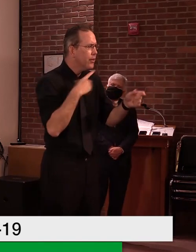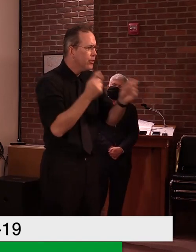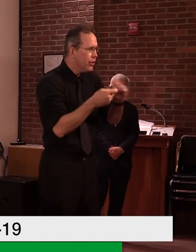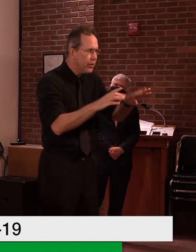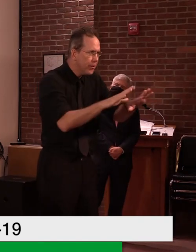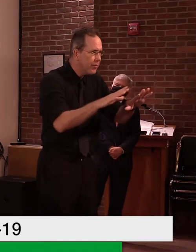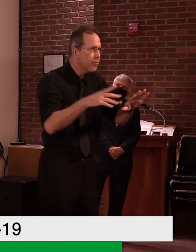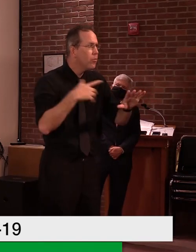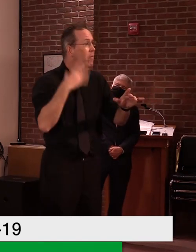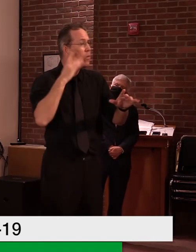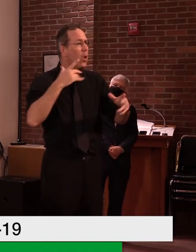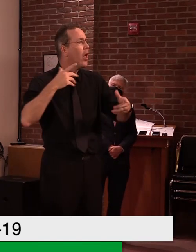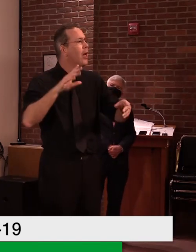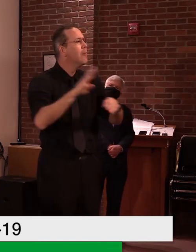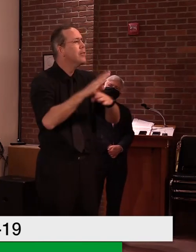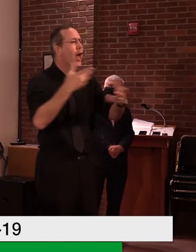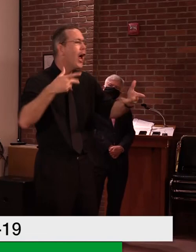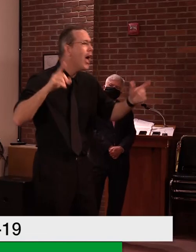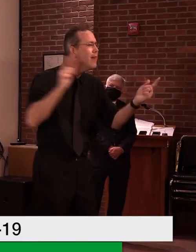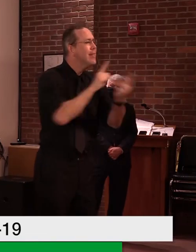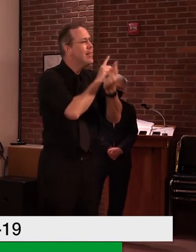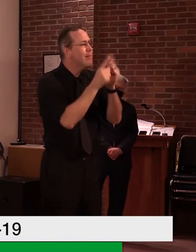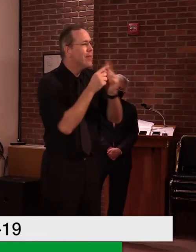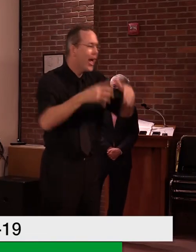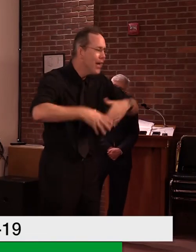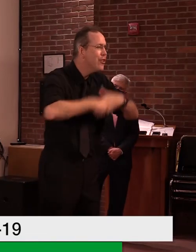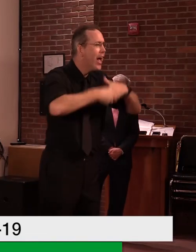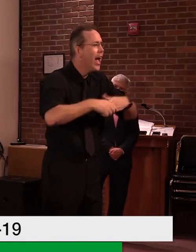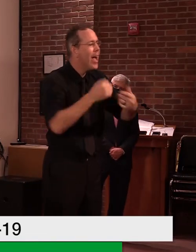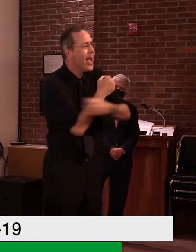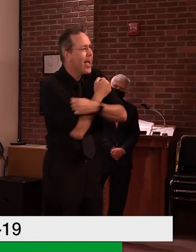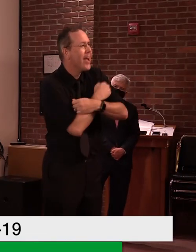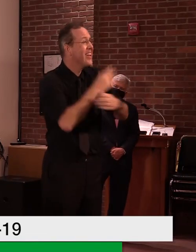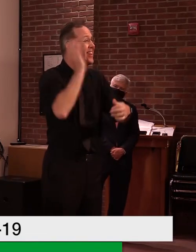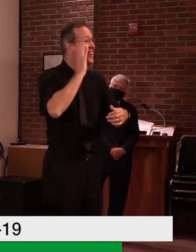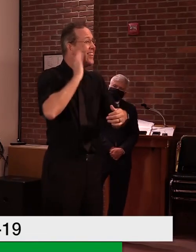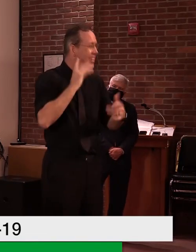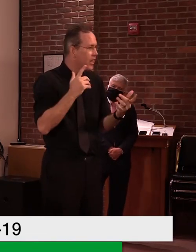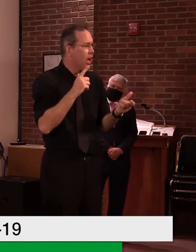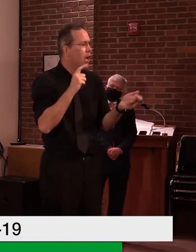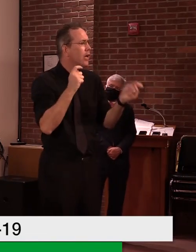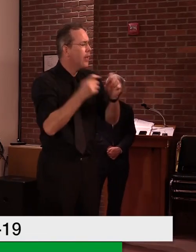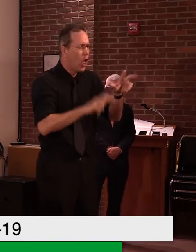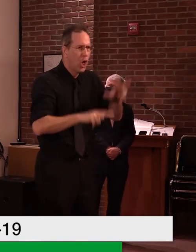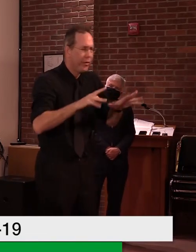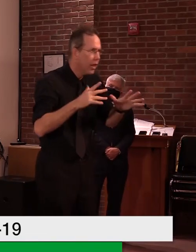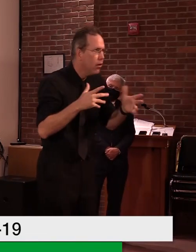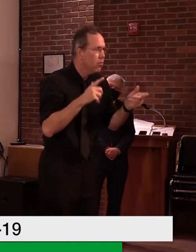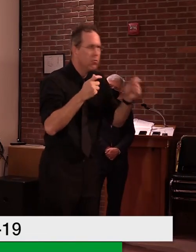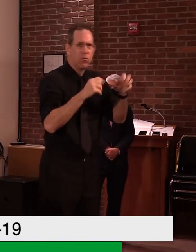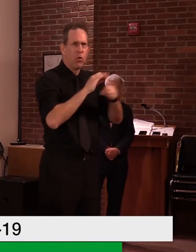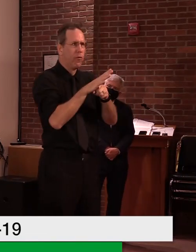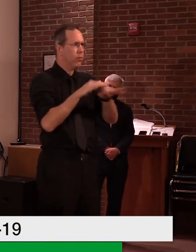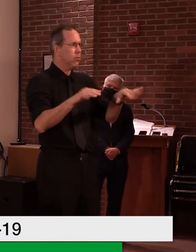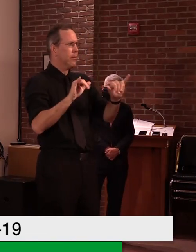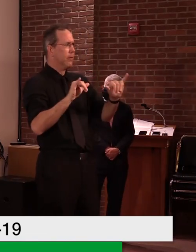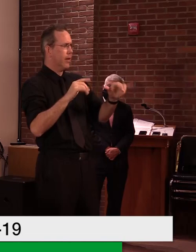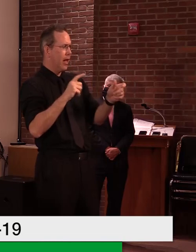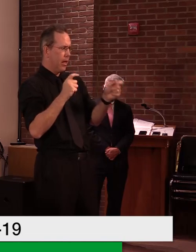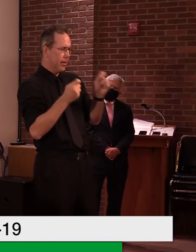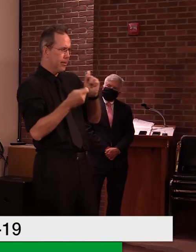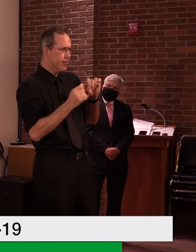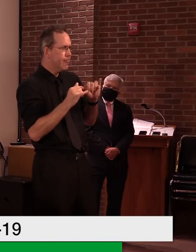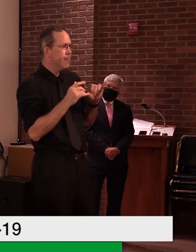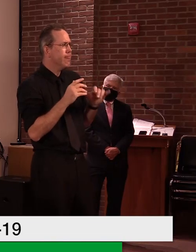The reaction is when you encounter someone is to shake their hand. But we've gotten through that. Wearing